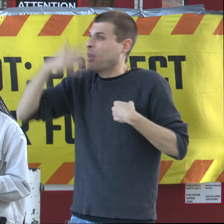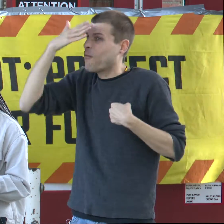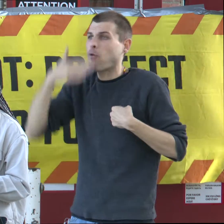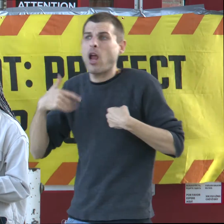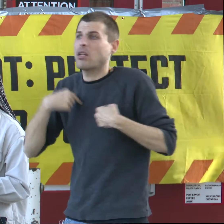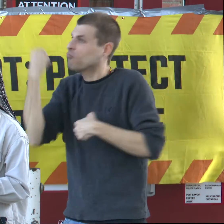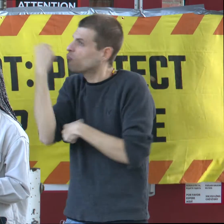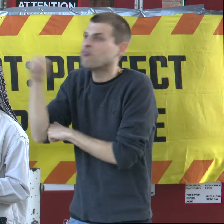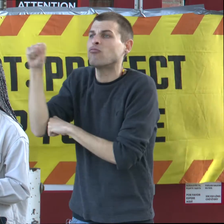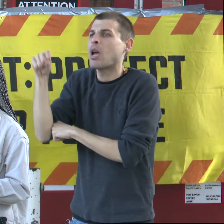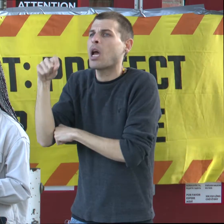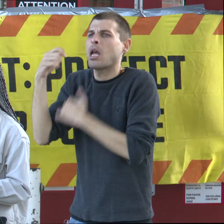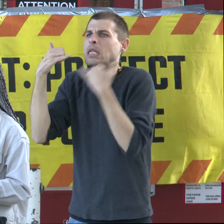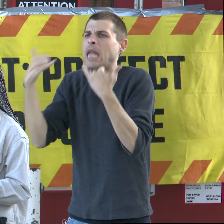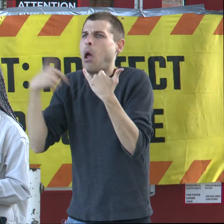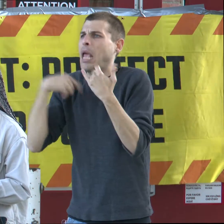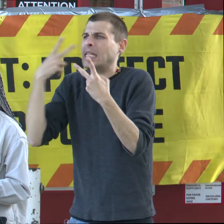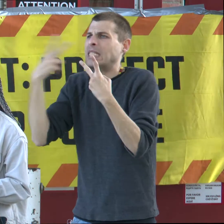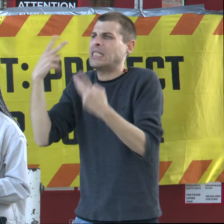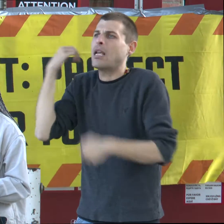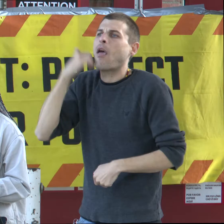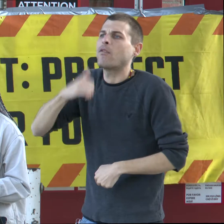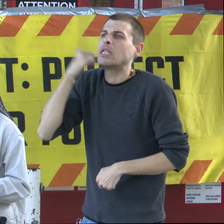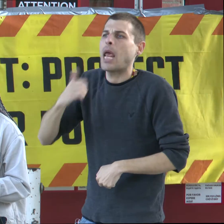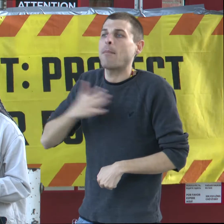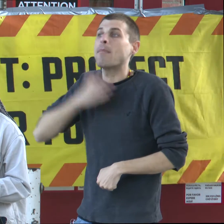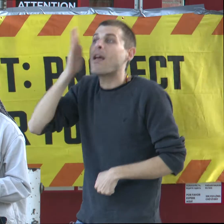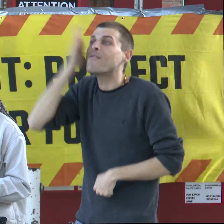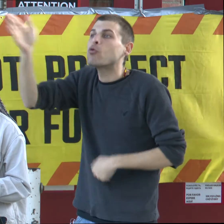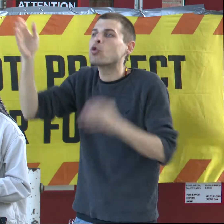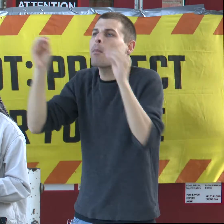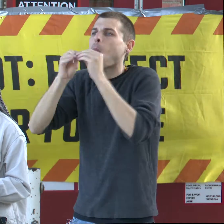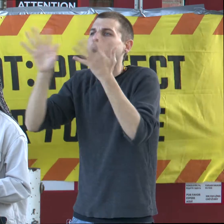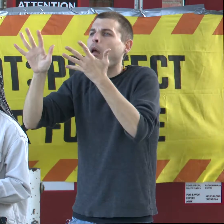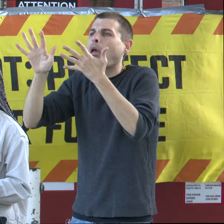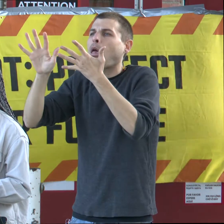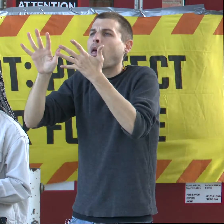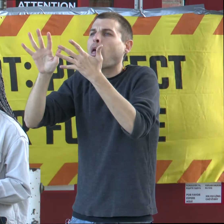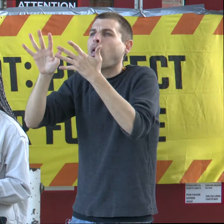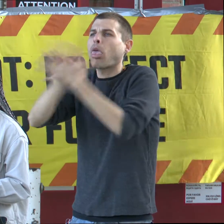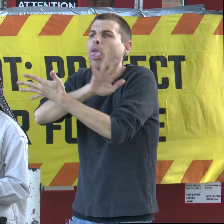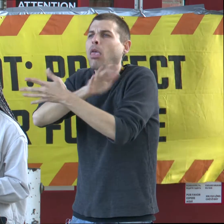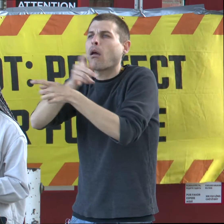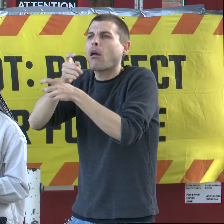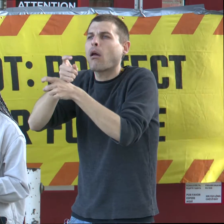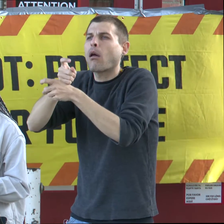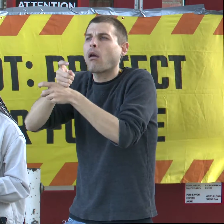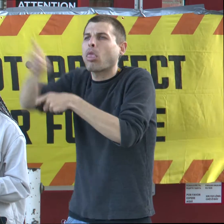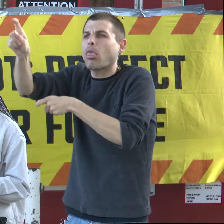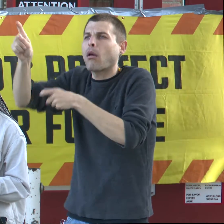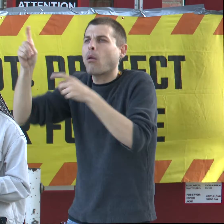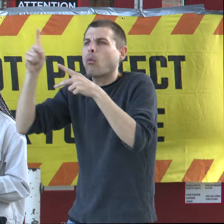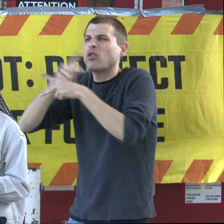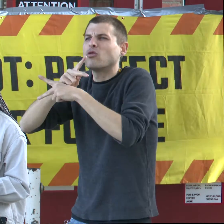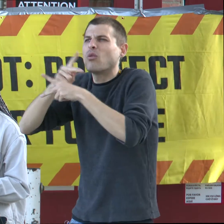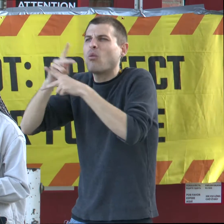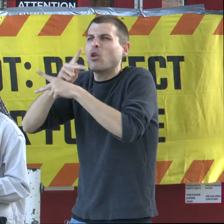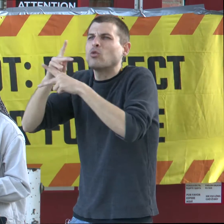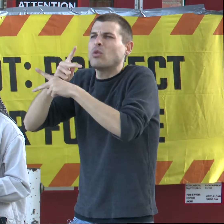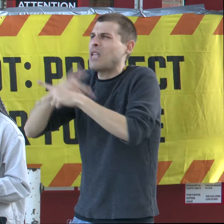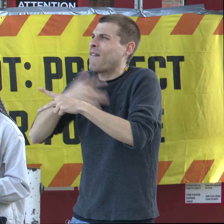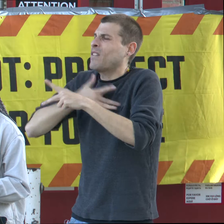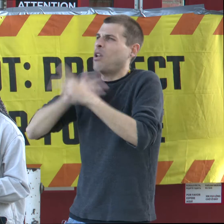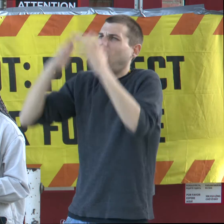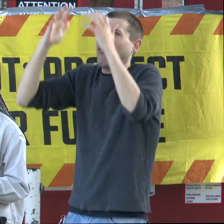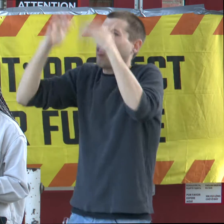crisis, watching your future being fumbled in the hands of leaders who are laying a foundation guaranteed to crumble within your lifetime, all you'd